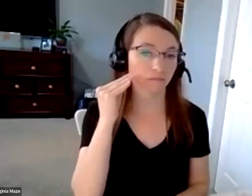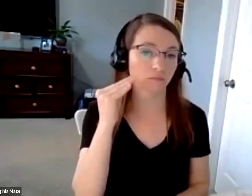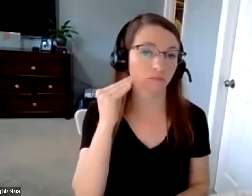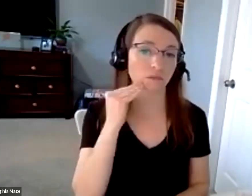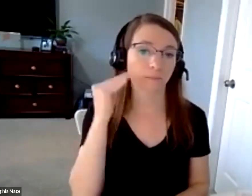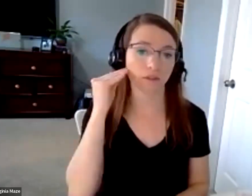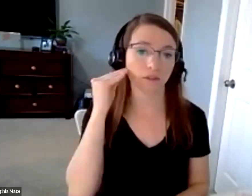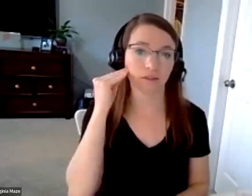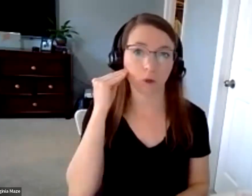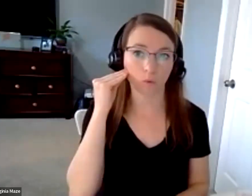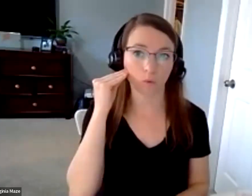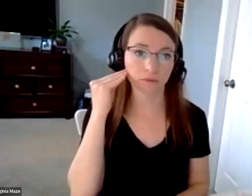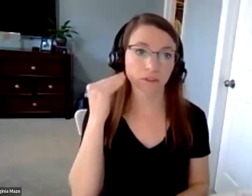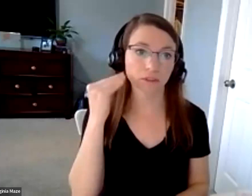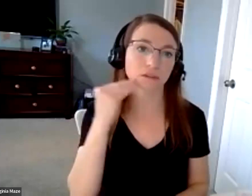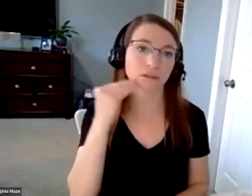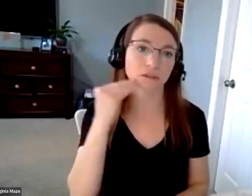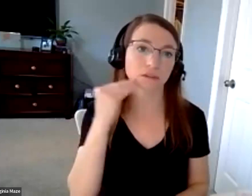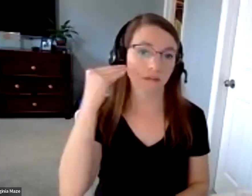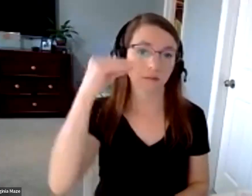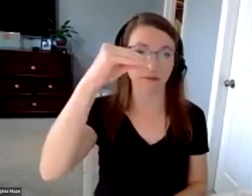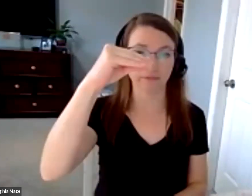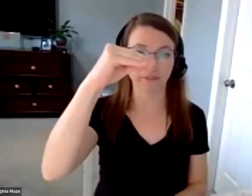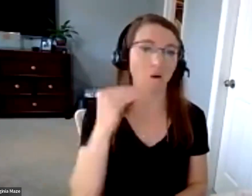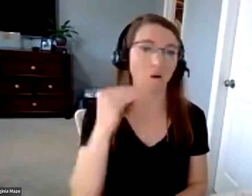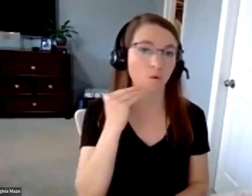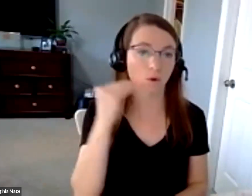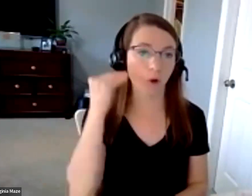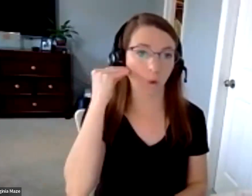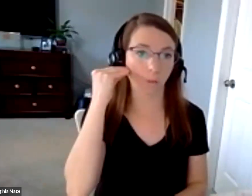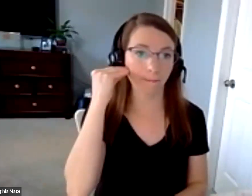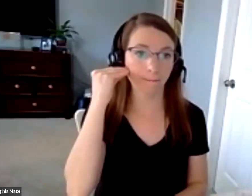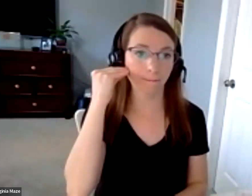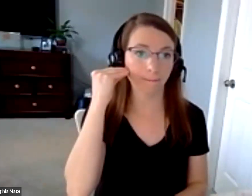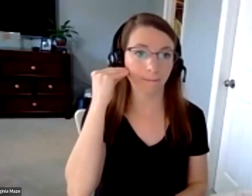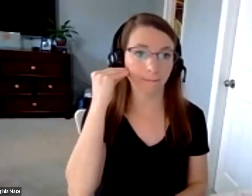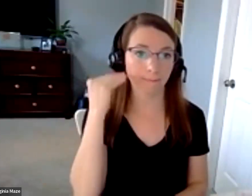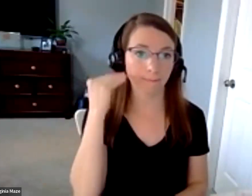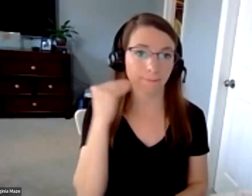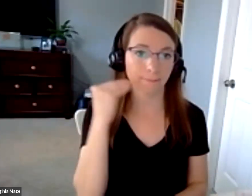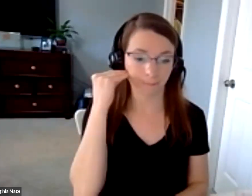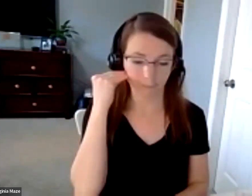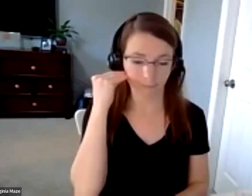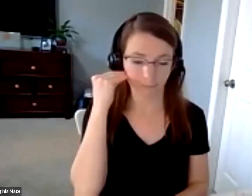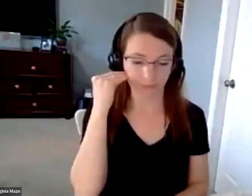Buildings. Home. Talk about different homes. So it's a flat O, home.